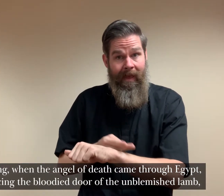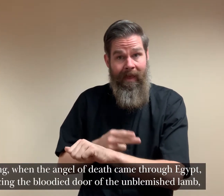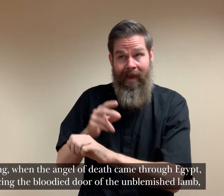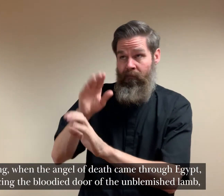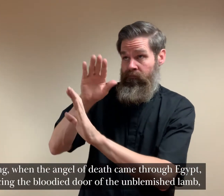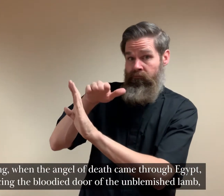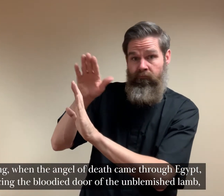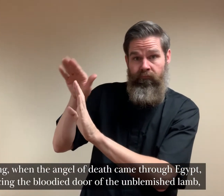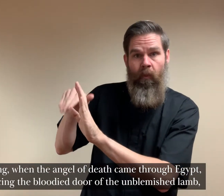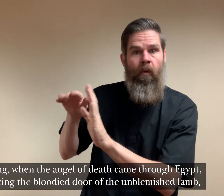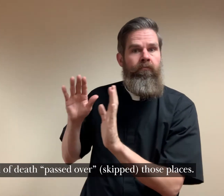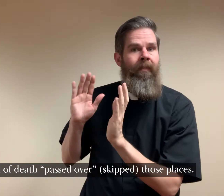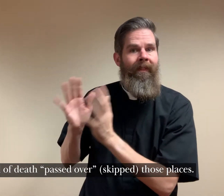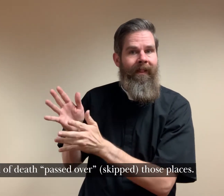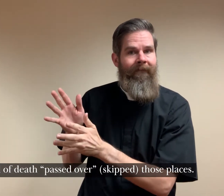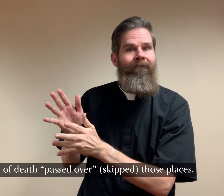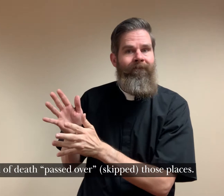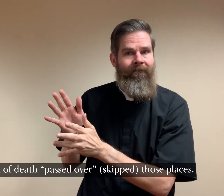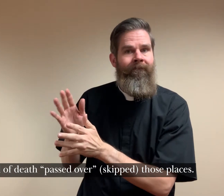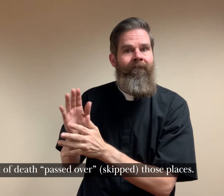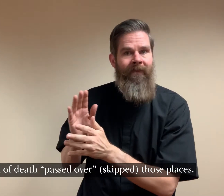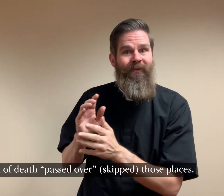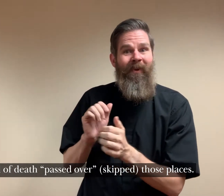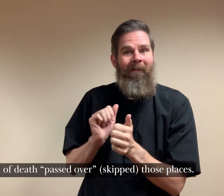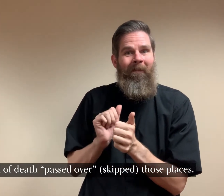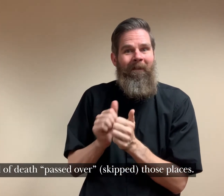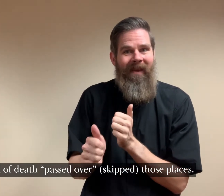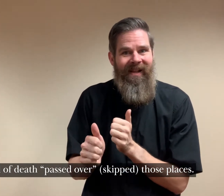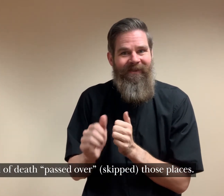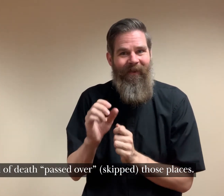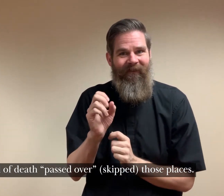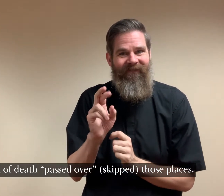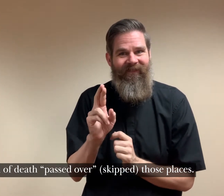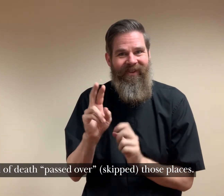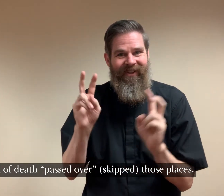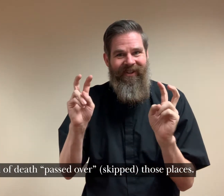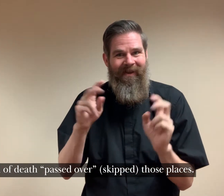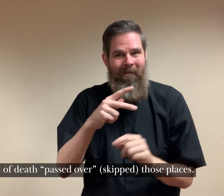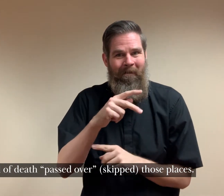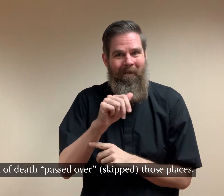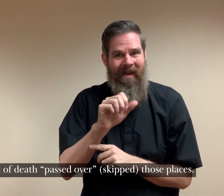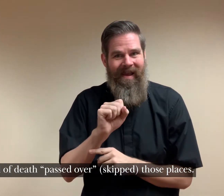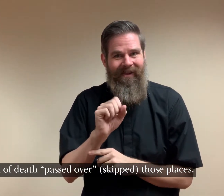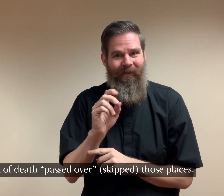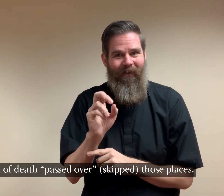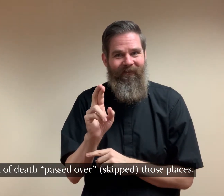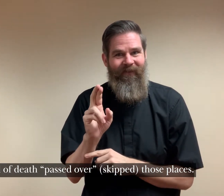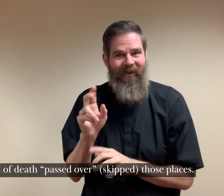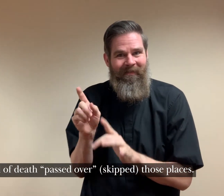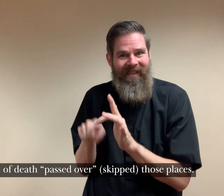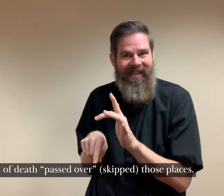lamb, the angel of death passed over, skipped those places.